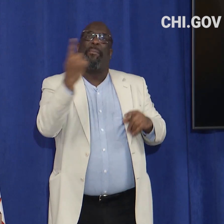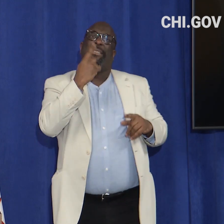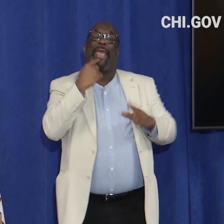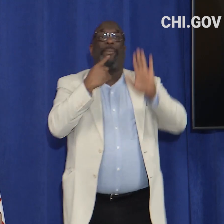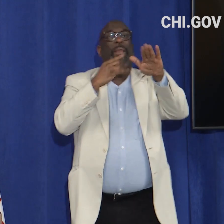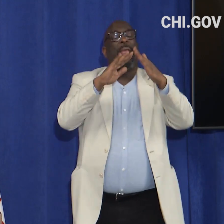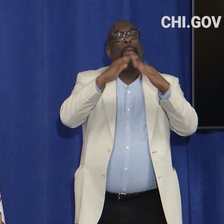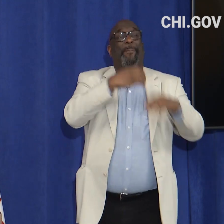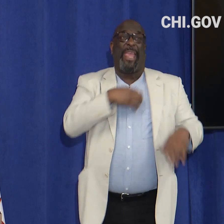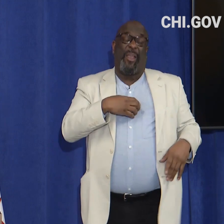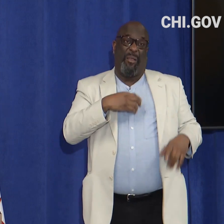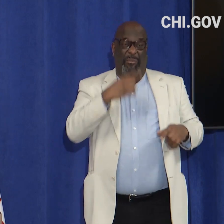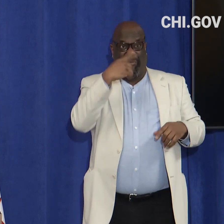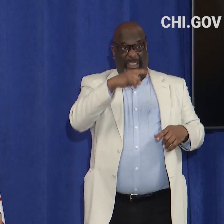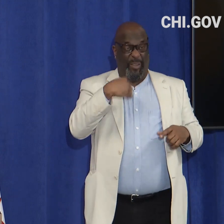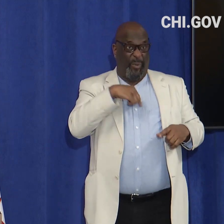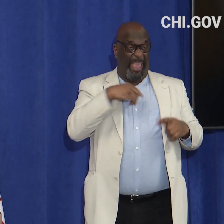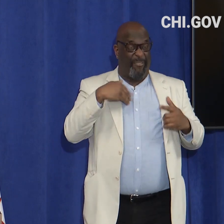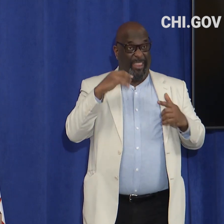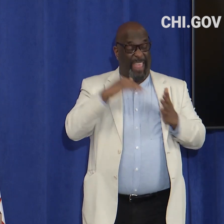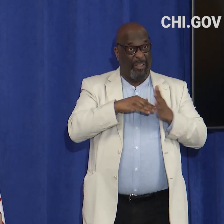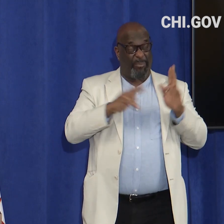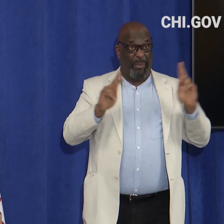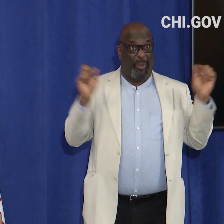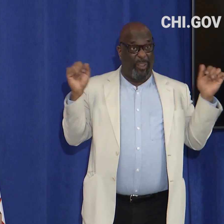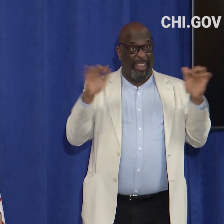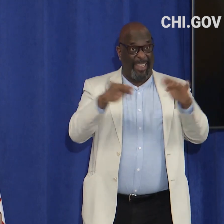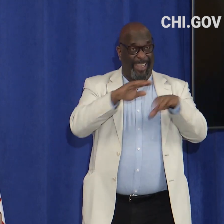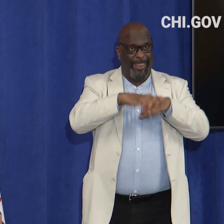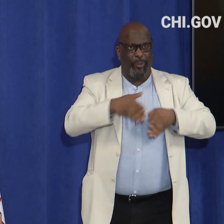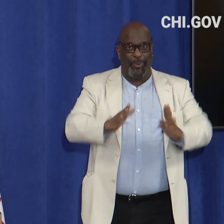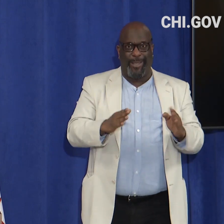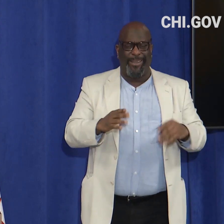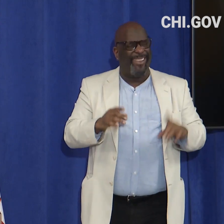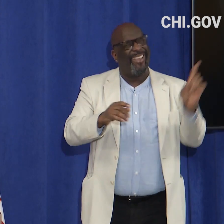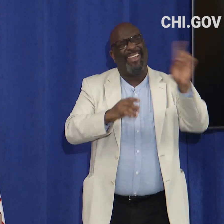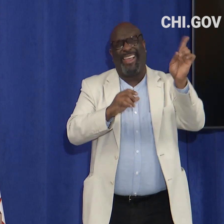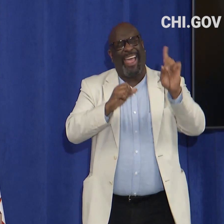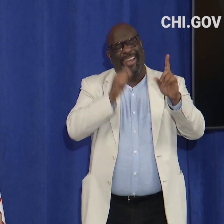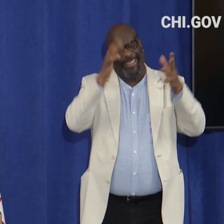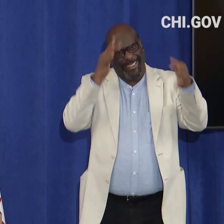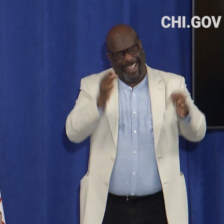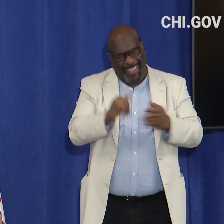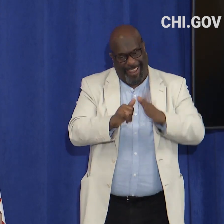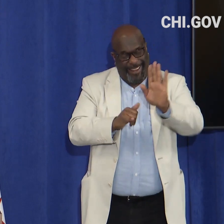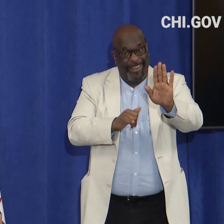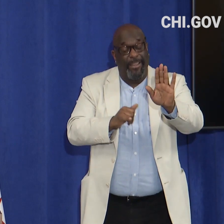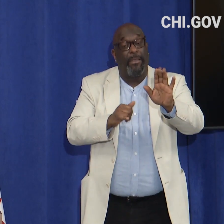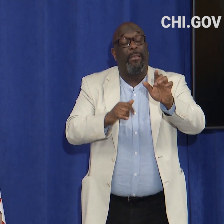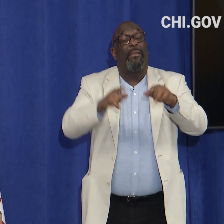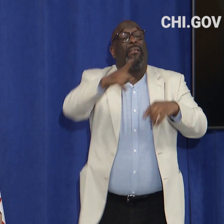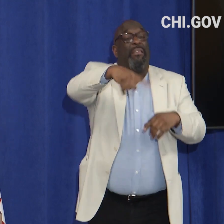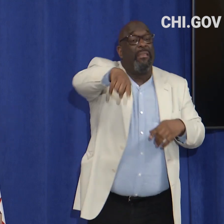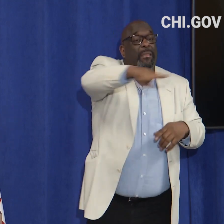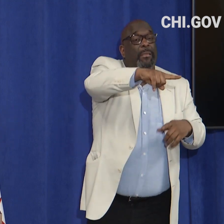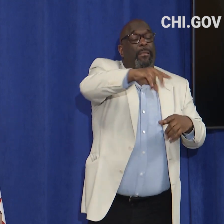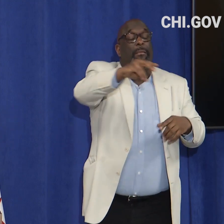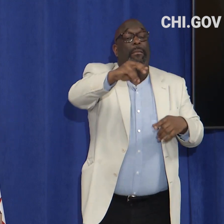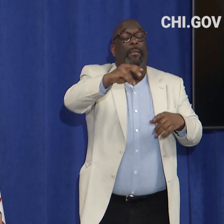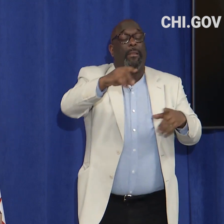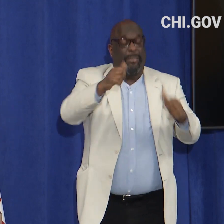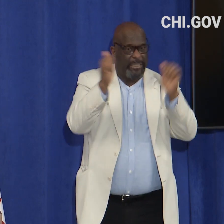can we gather by the thousands in the street? This was a largely, I think,